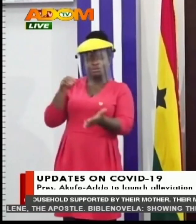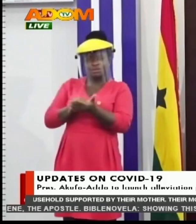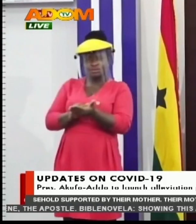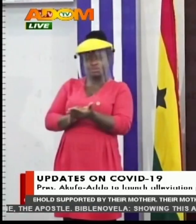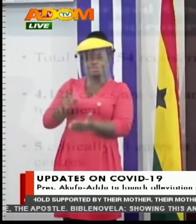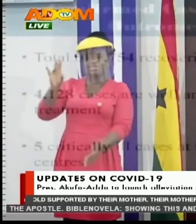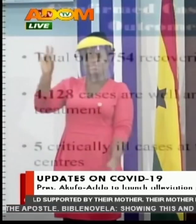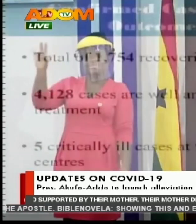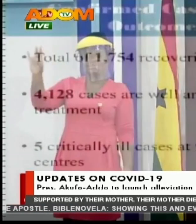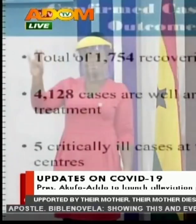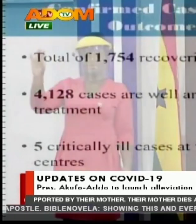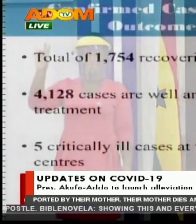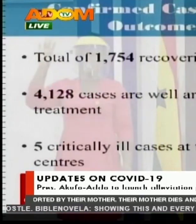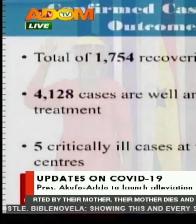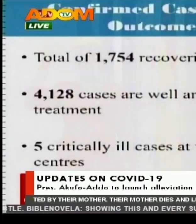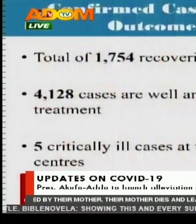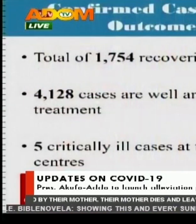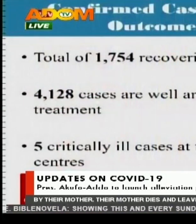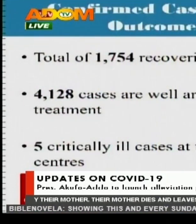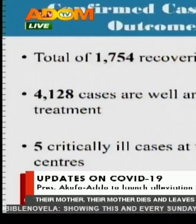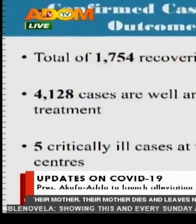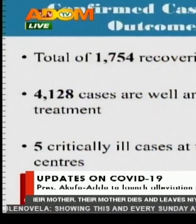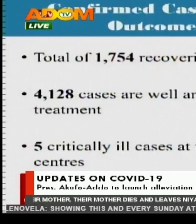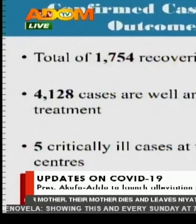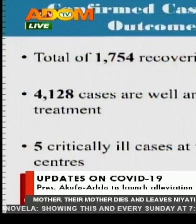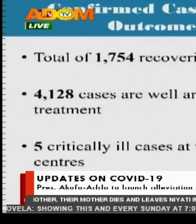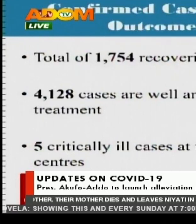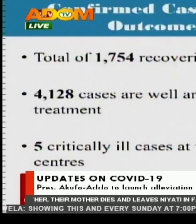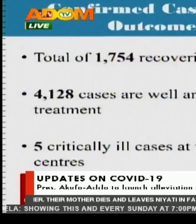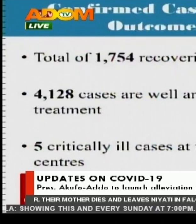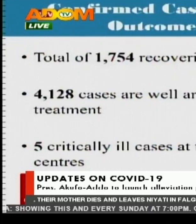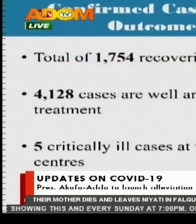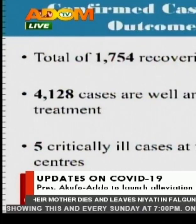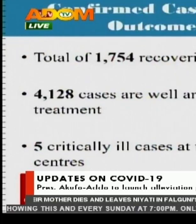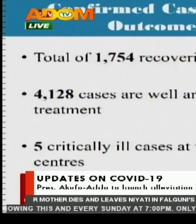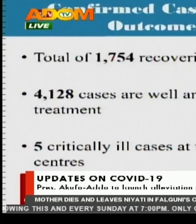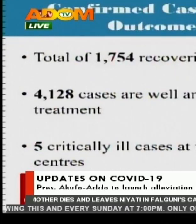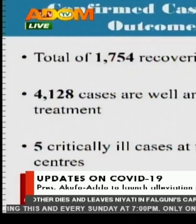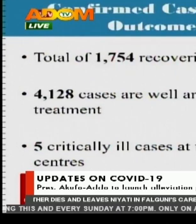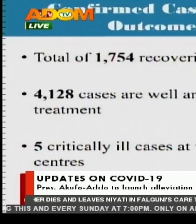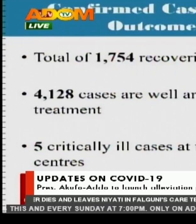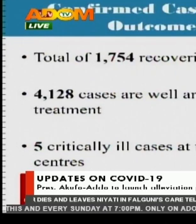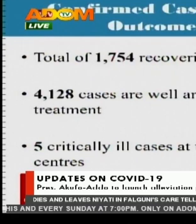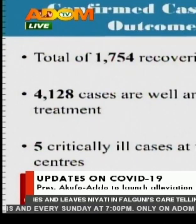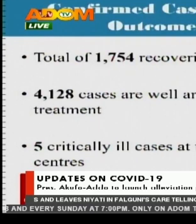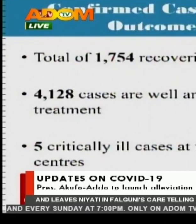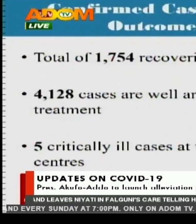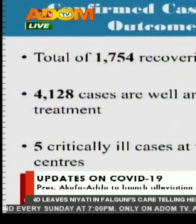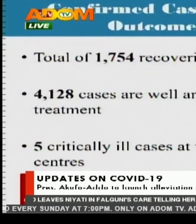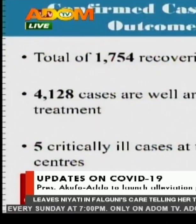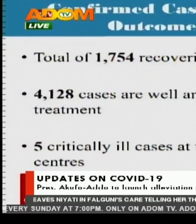ventilator, which means that it's probably not life-threatening. We have so far recorded a total of